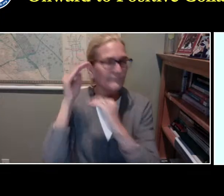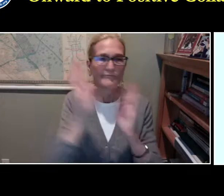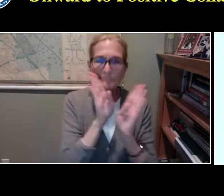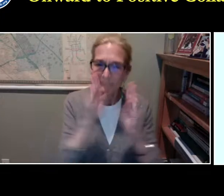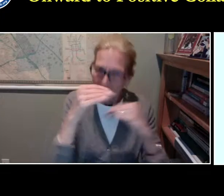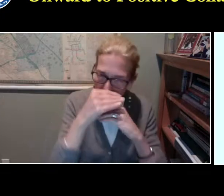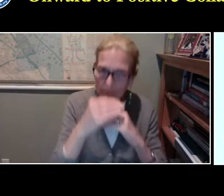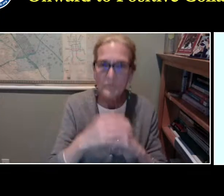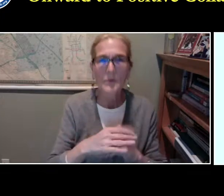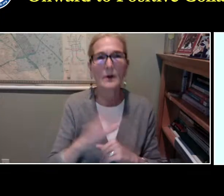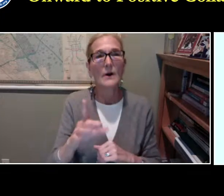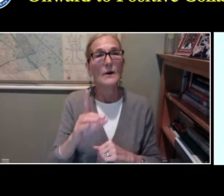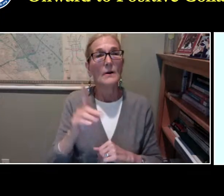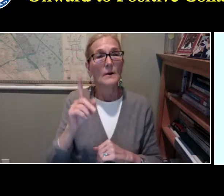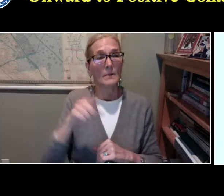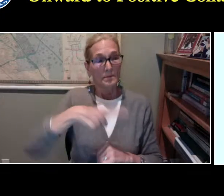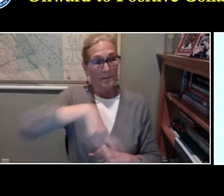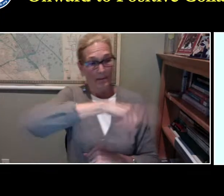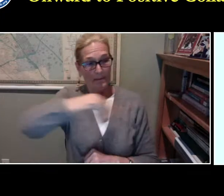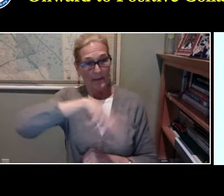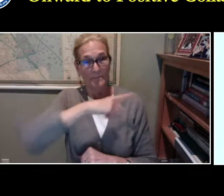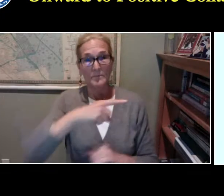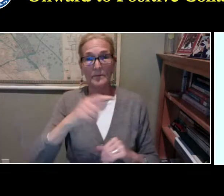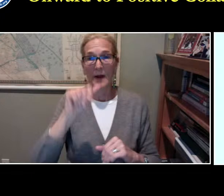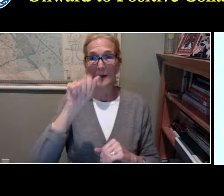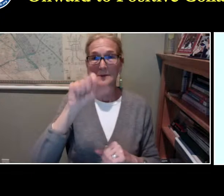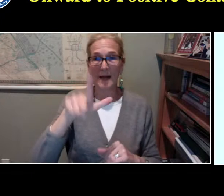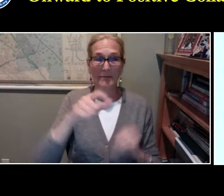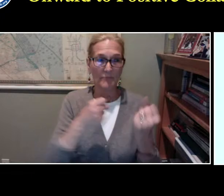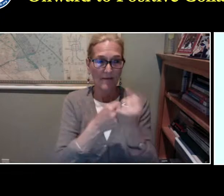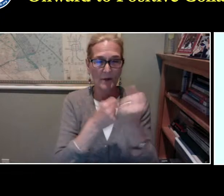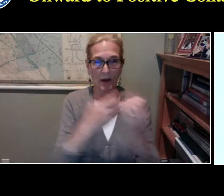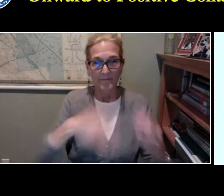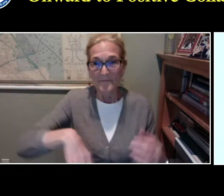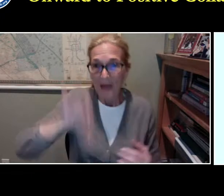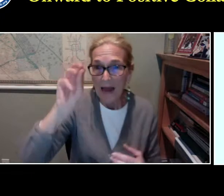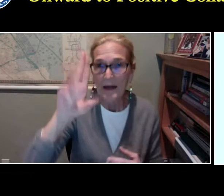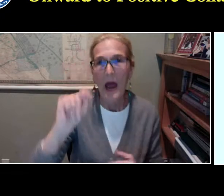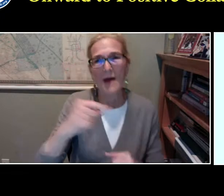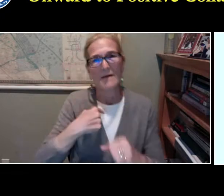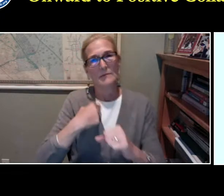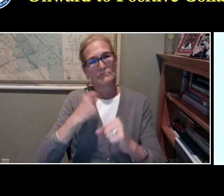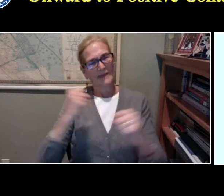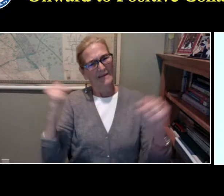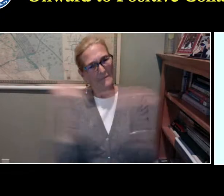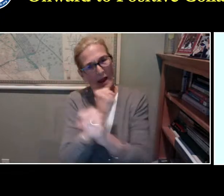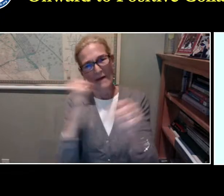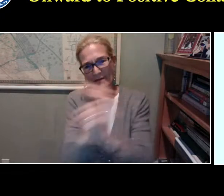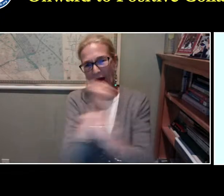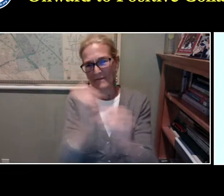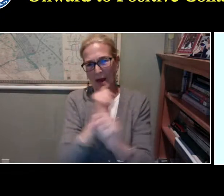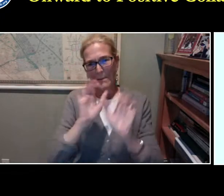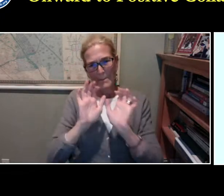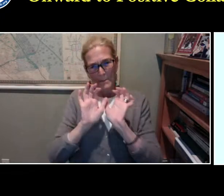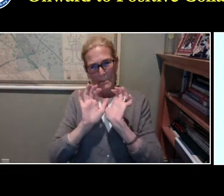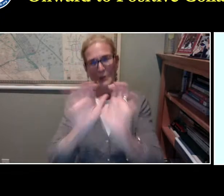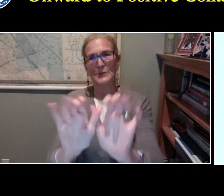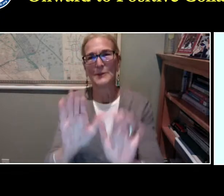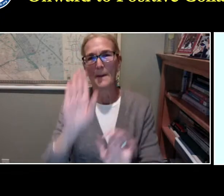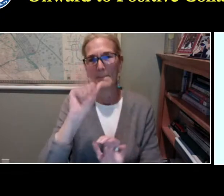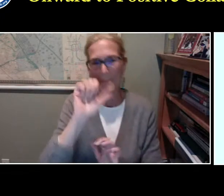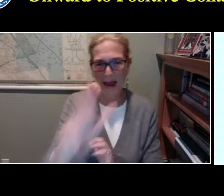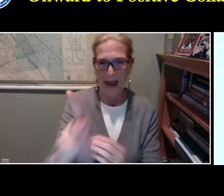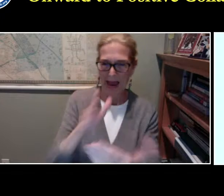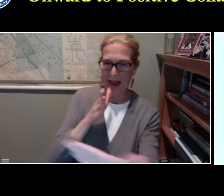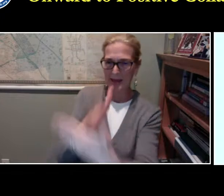of oral deaf individuals who supported an oral method and the use of only